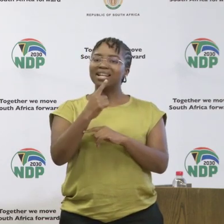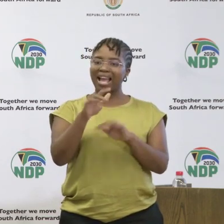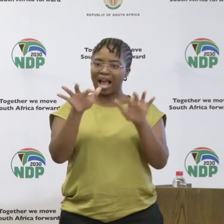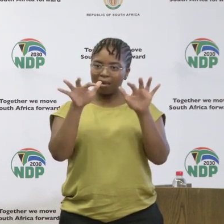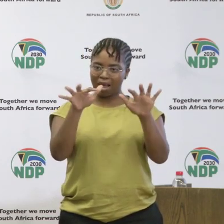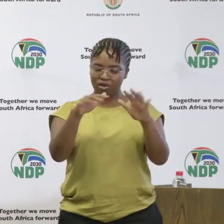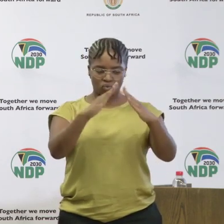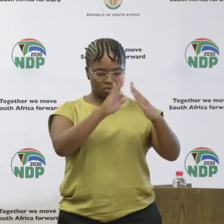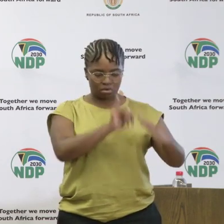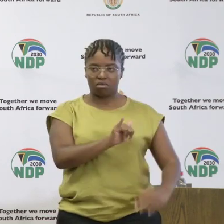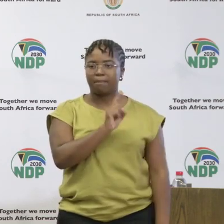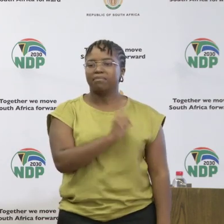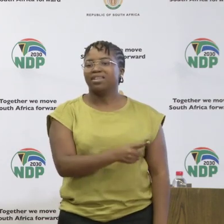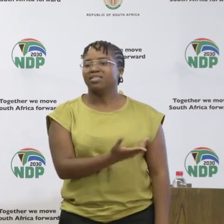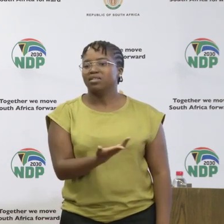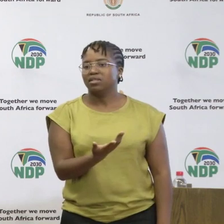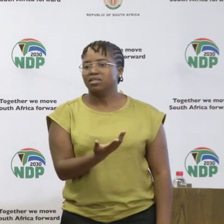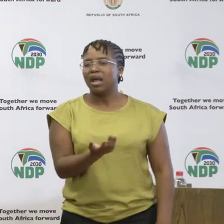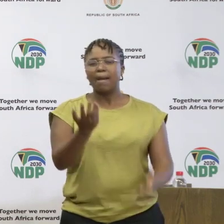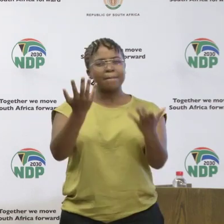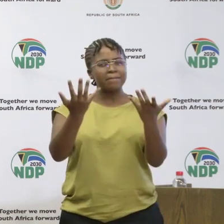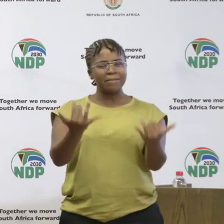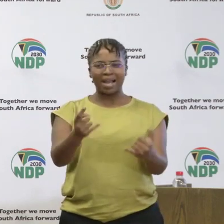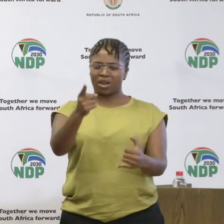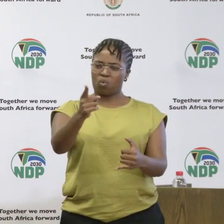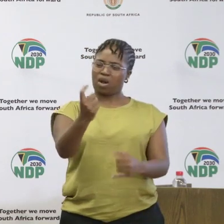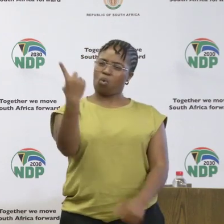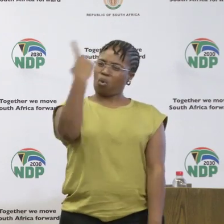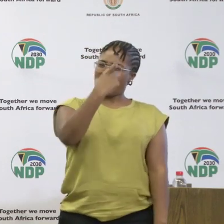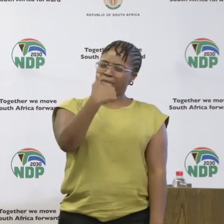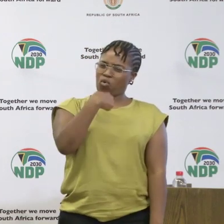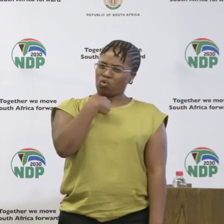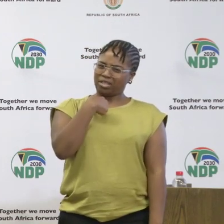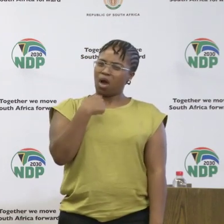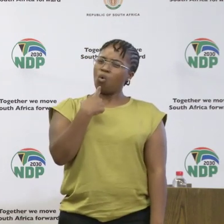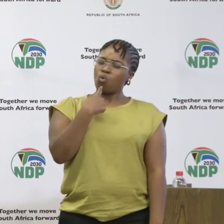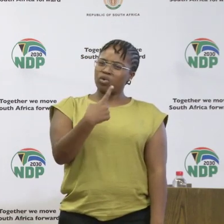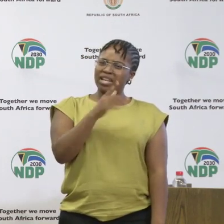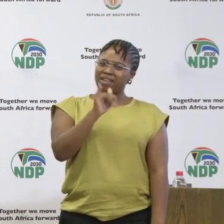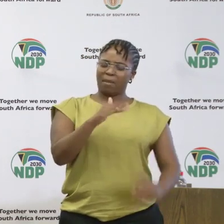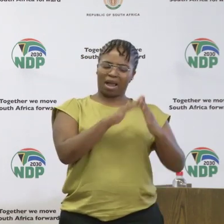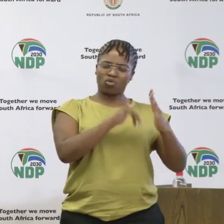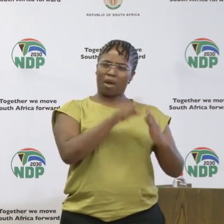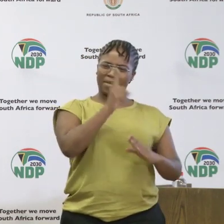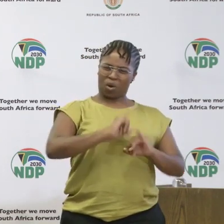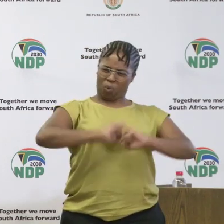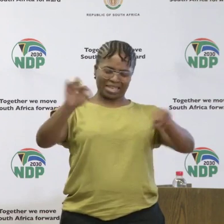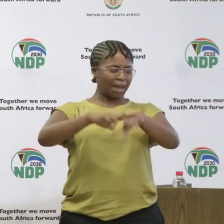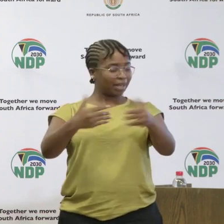to stay at home. Now, how will that be worse than apartheid? I have no idea.